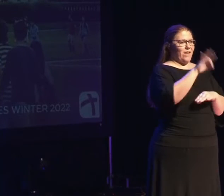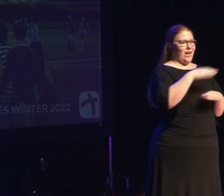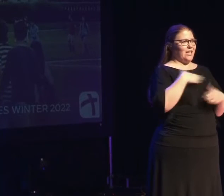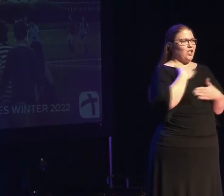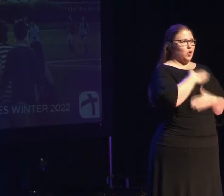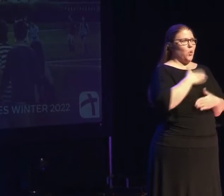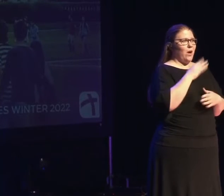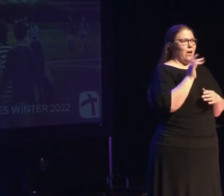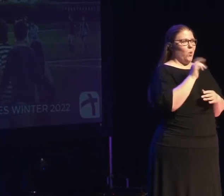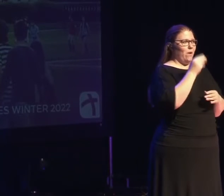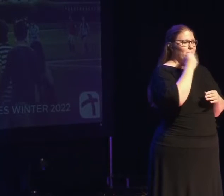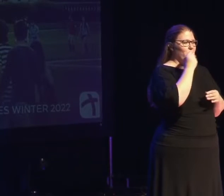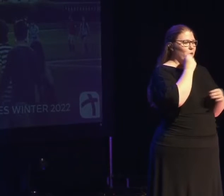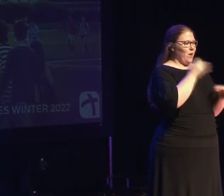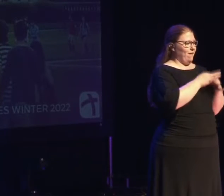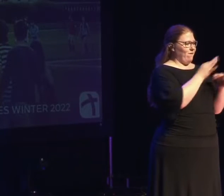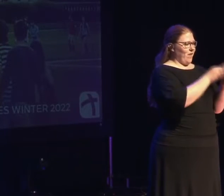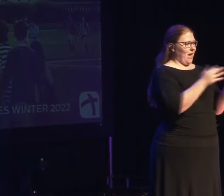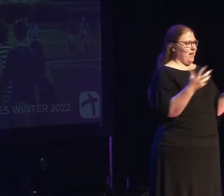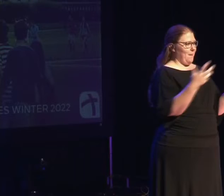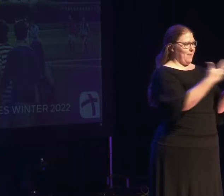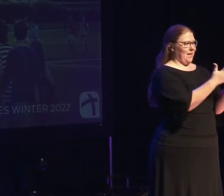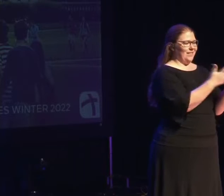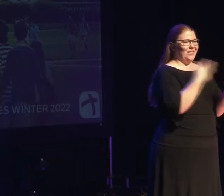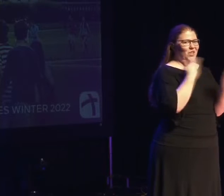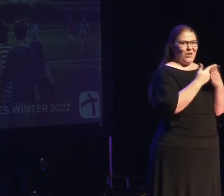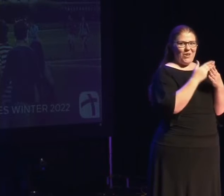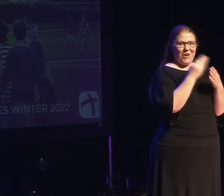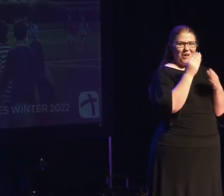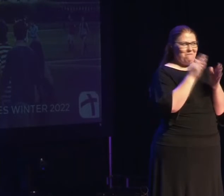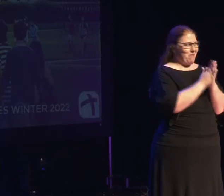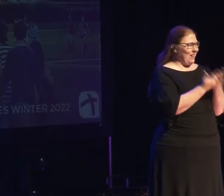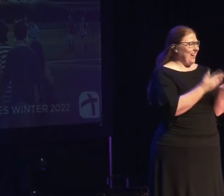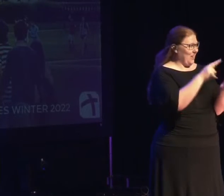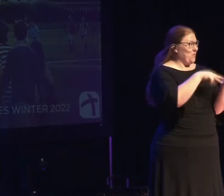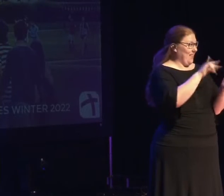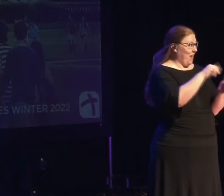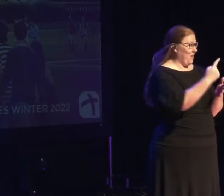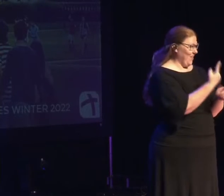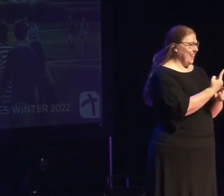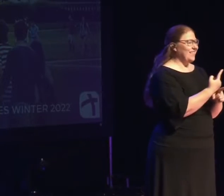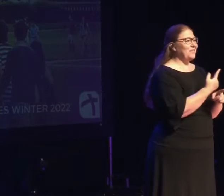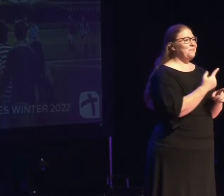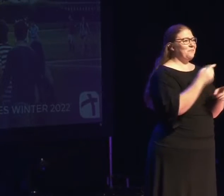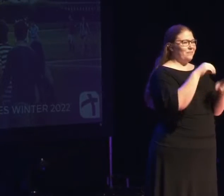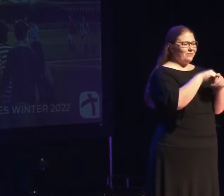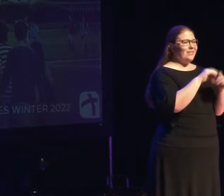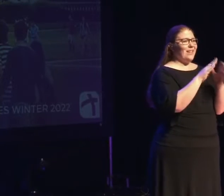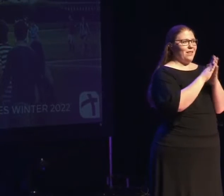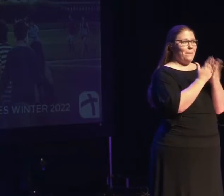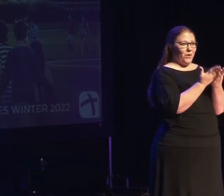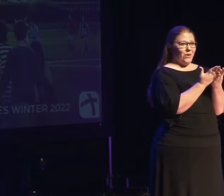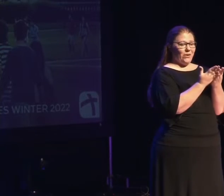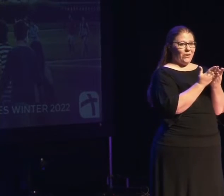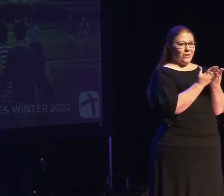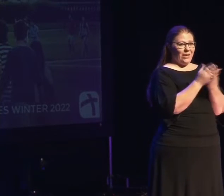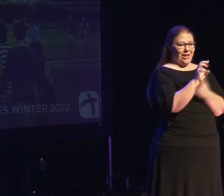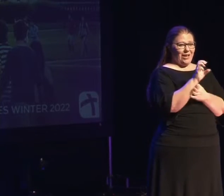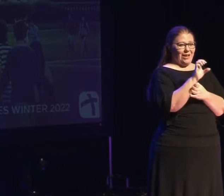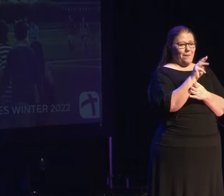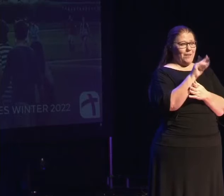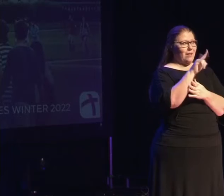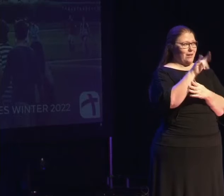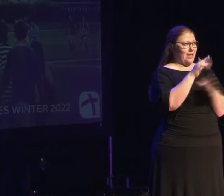Food and Faith Meet. That sounds like a good book, right? I could read that one, right? And in this book, she talks about this